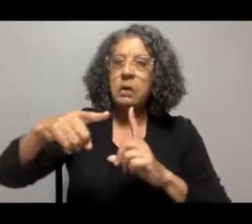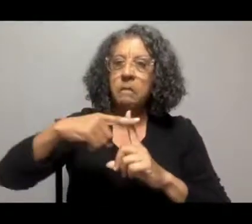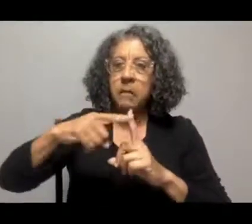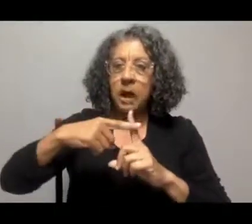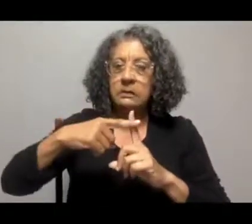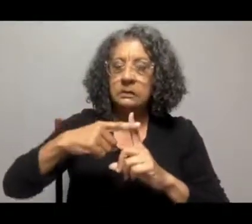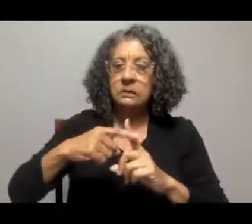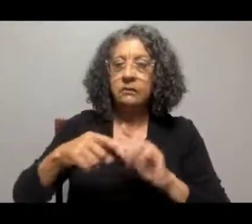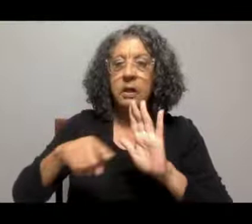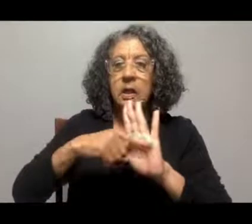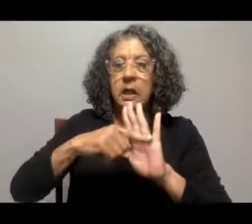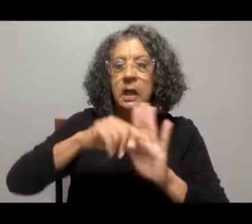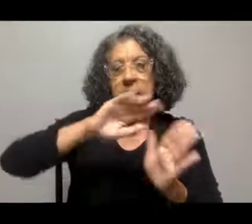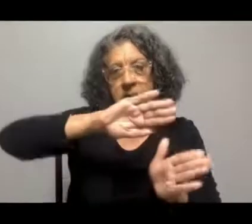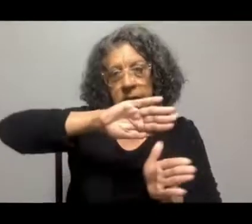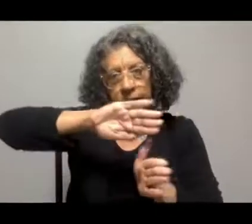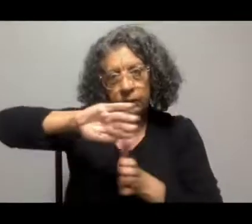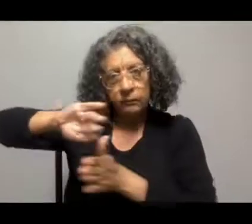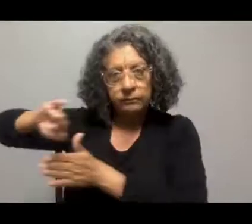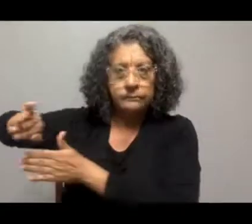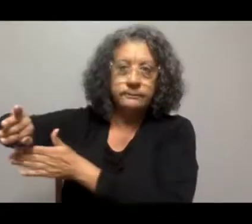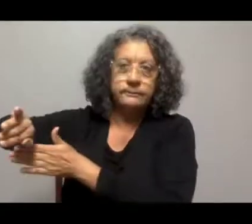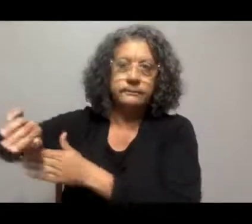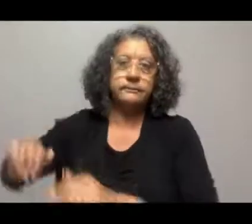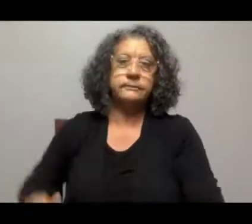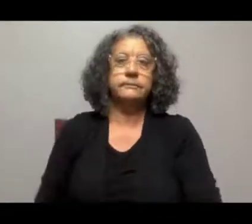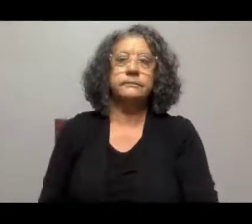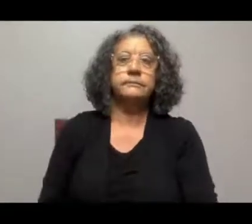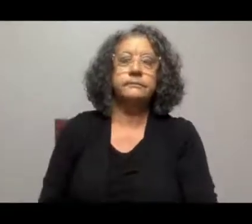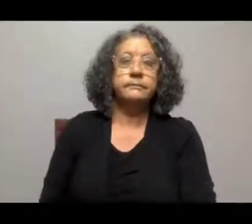things. Keep everything positive.